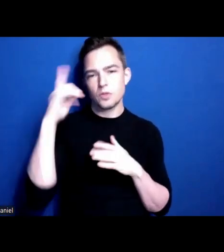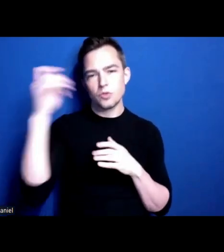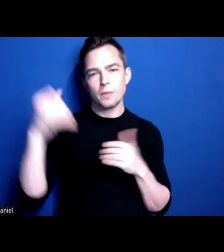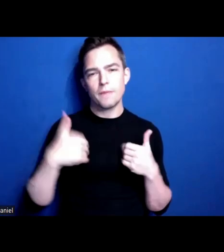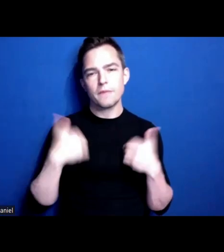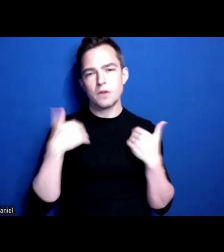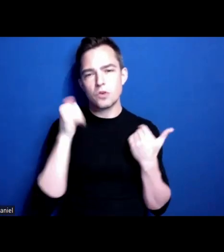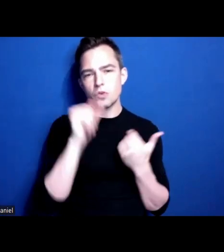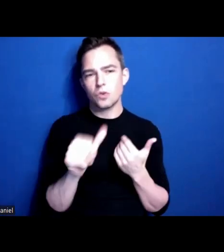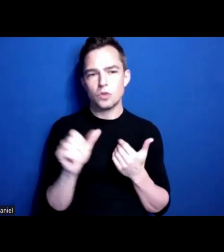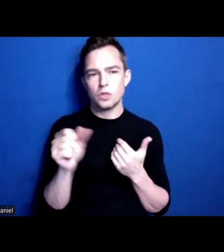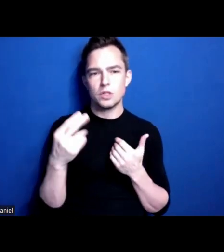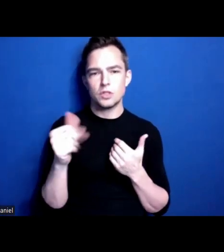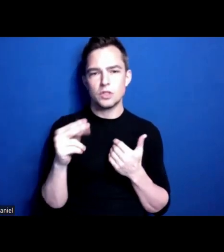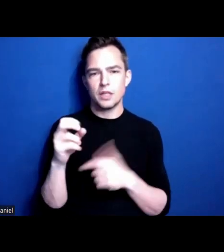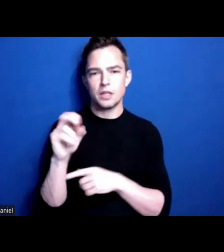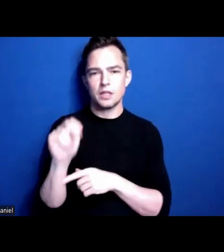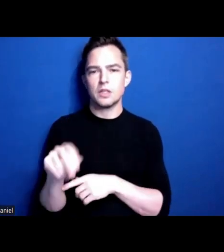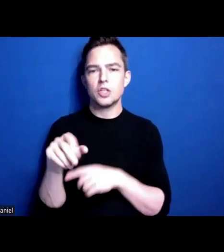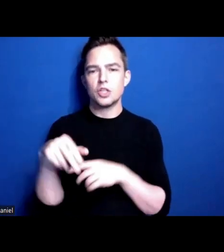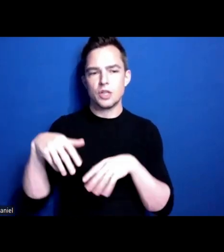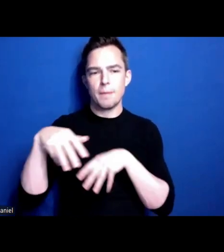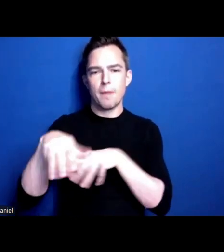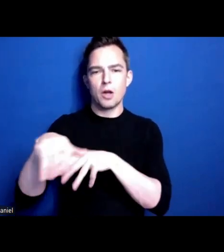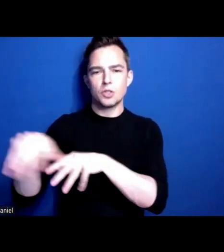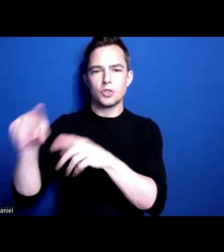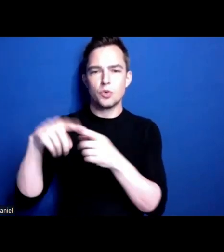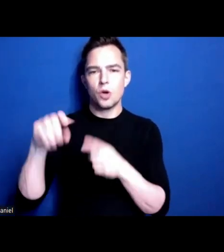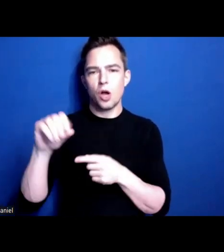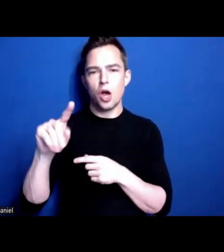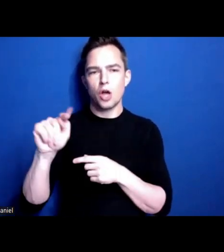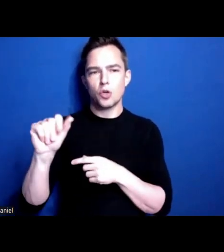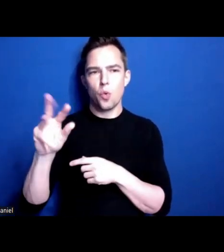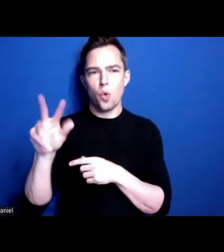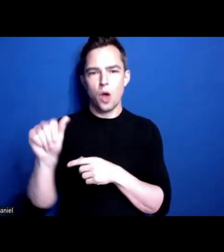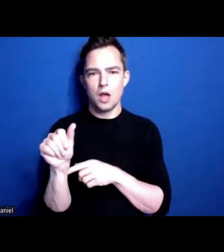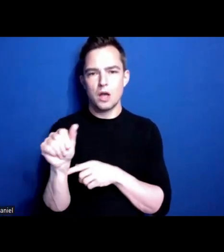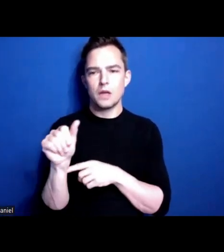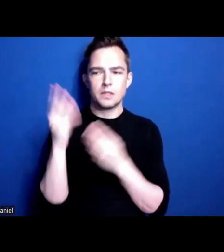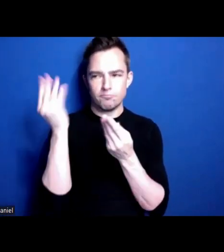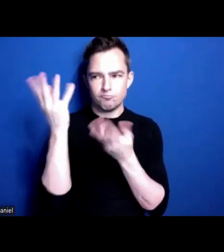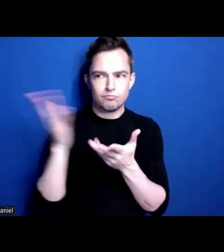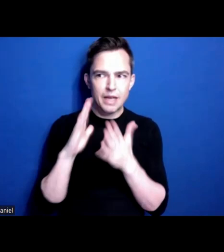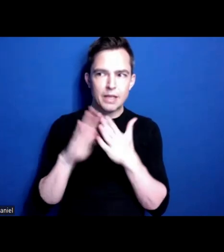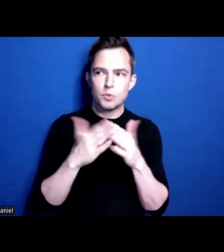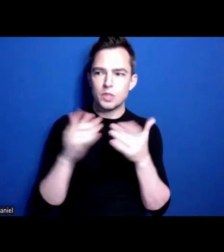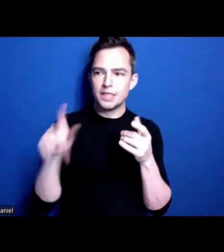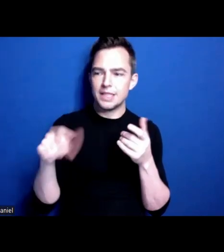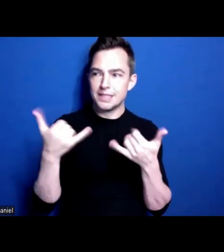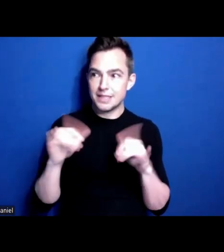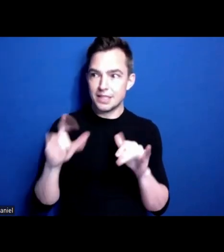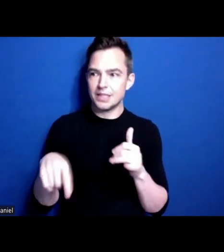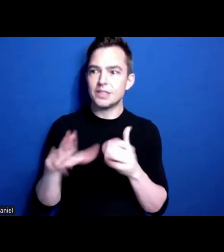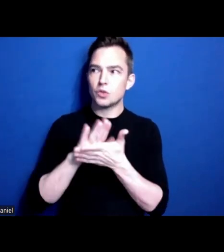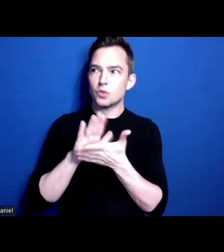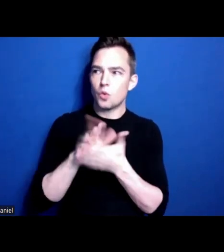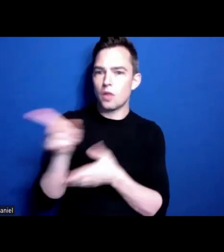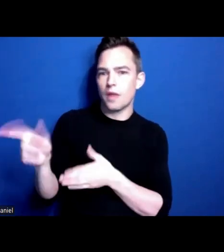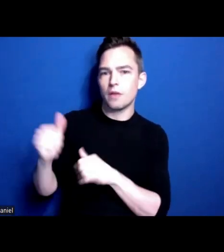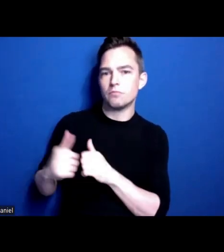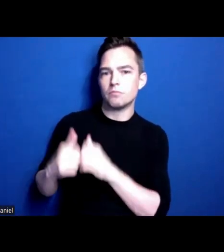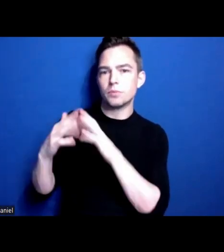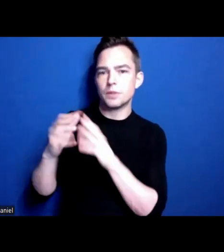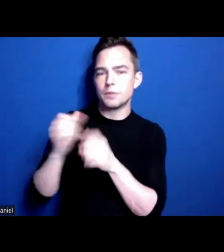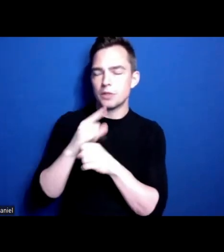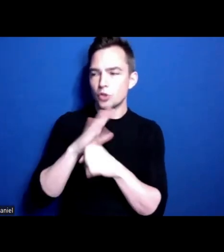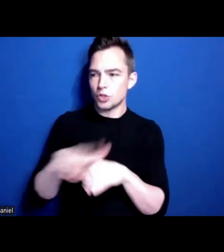girl, Shannon, as she marched to Ottawa to bring awareness that her community needed and still needs a school so that the children